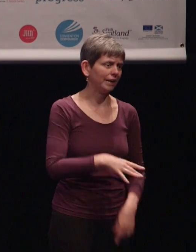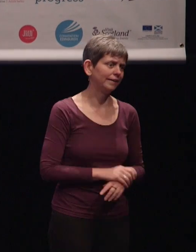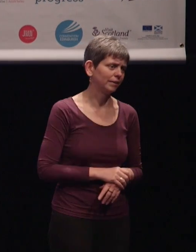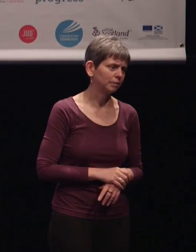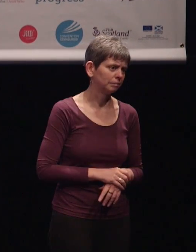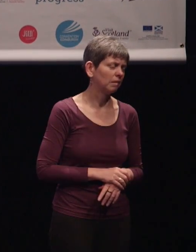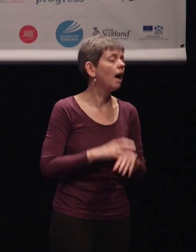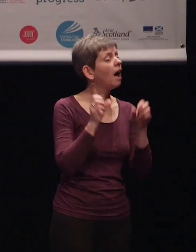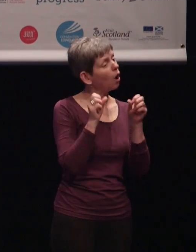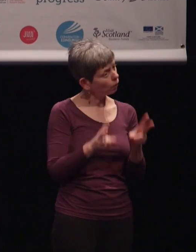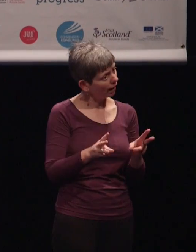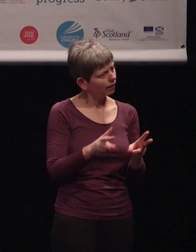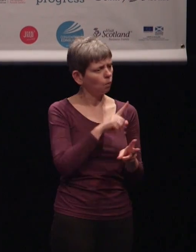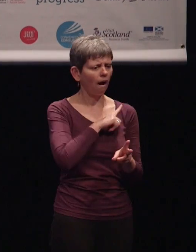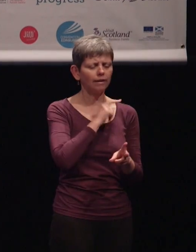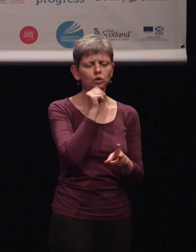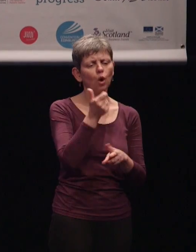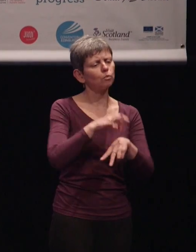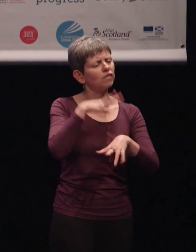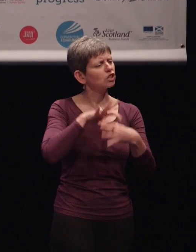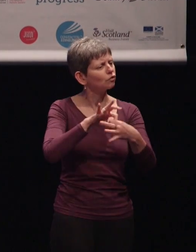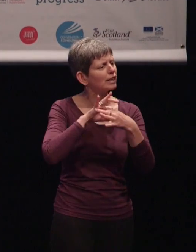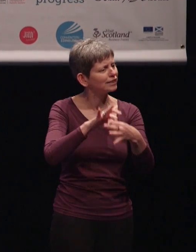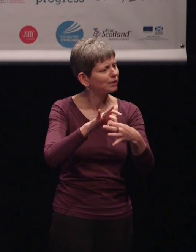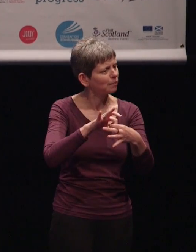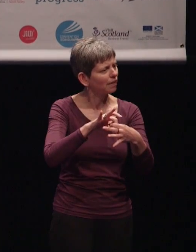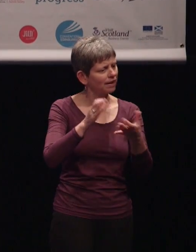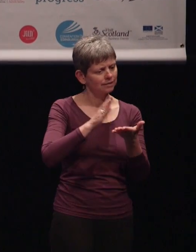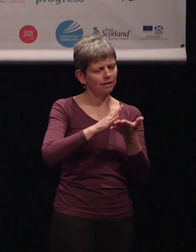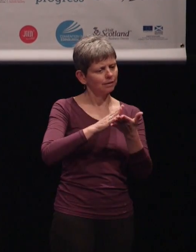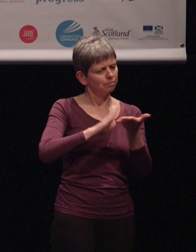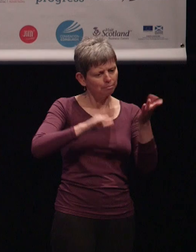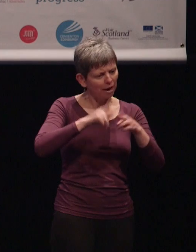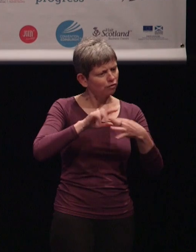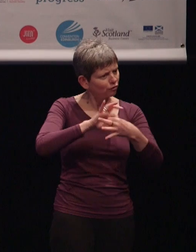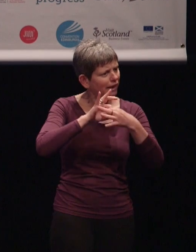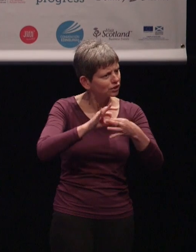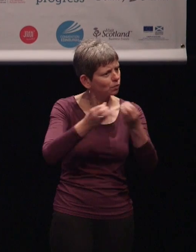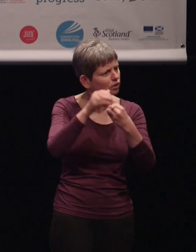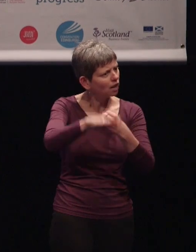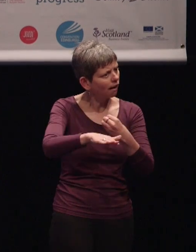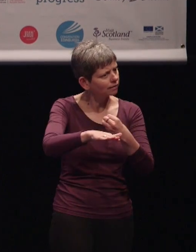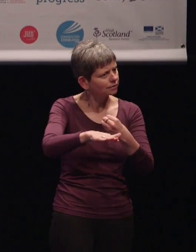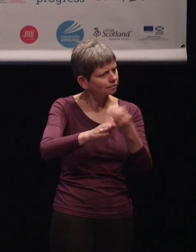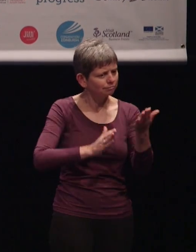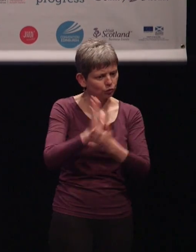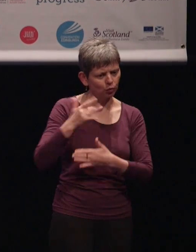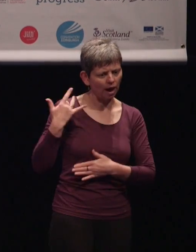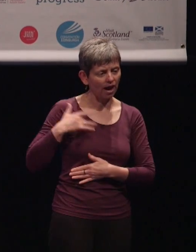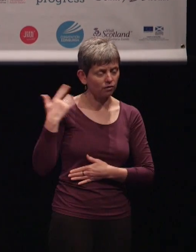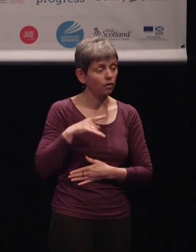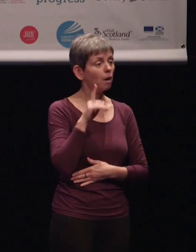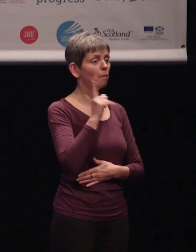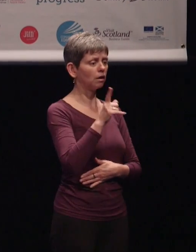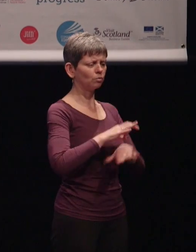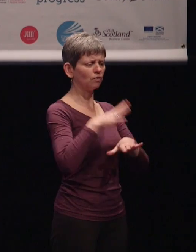professional relationship. It's a relationship built on love, and it's lifelong, right? But as professionals, we